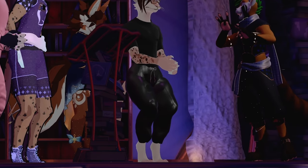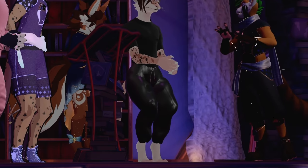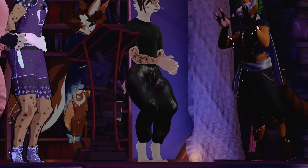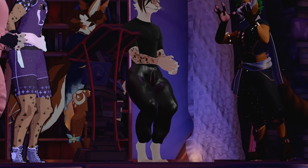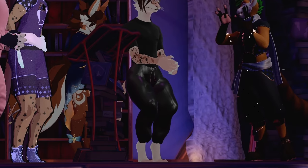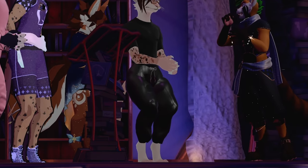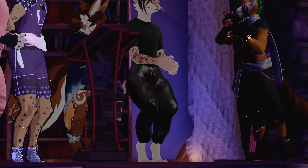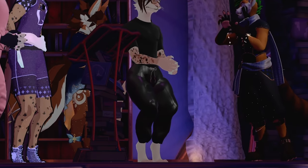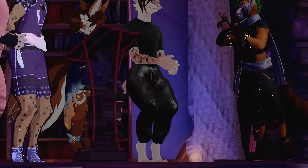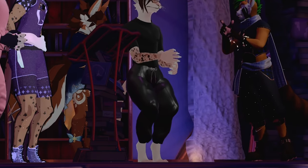Dat Shiny Turtwig